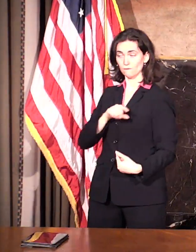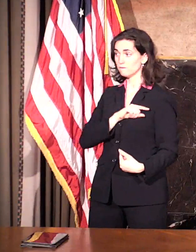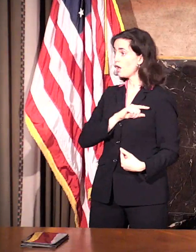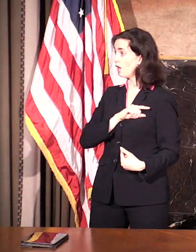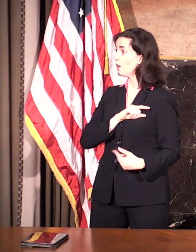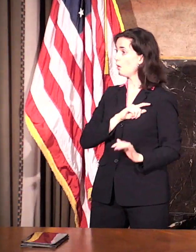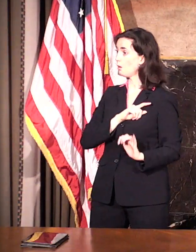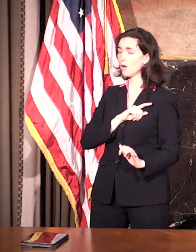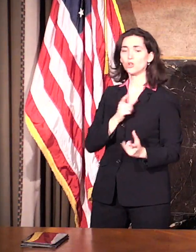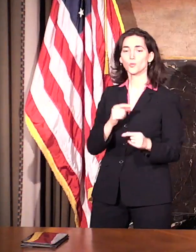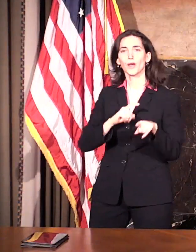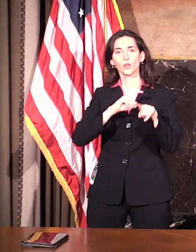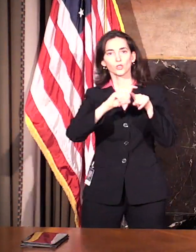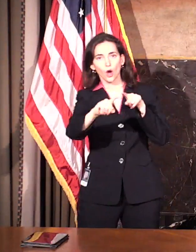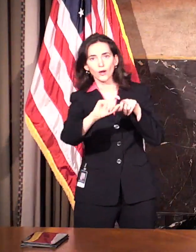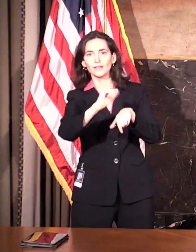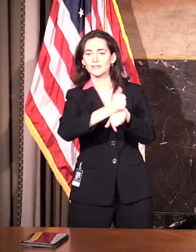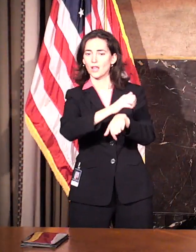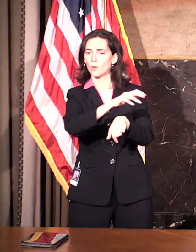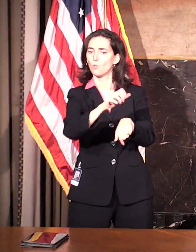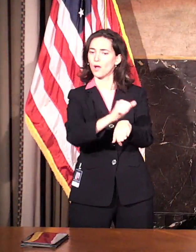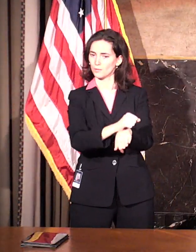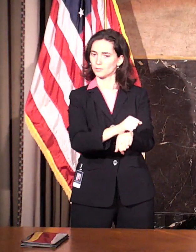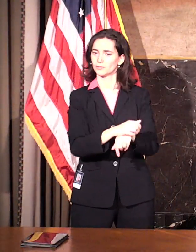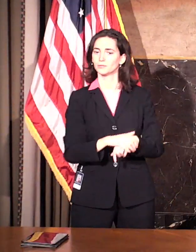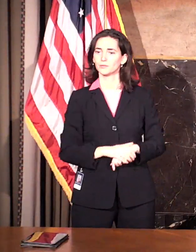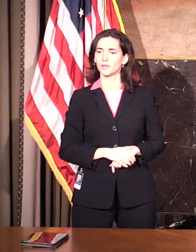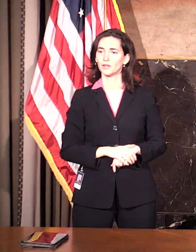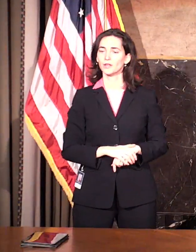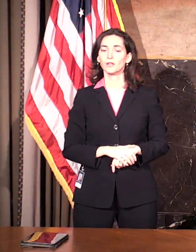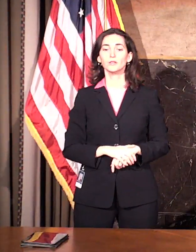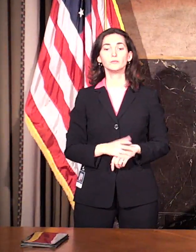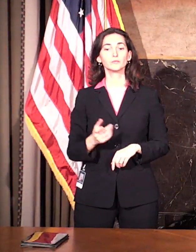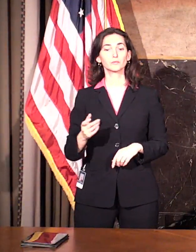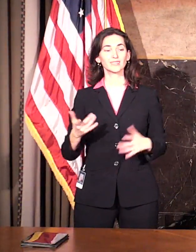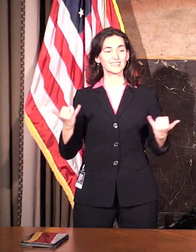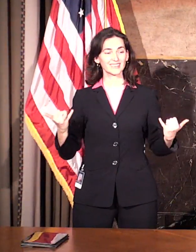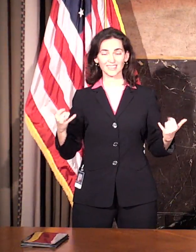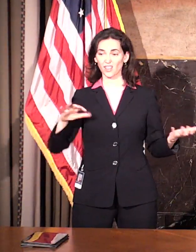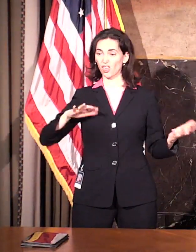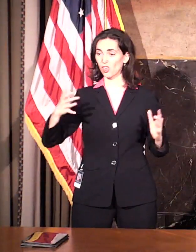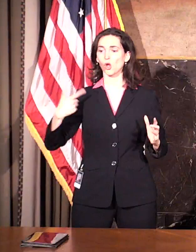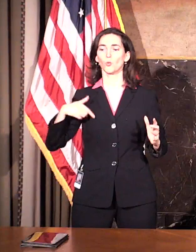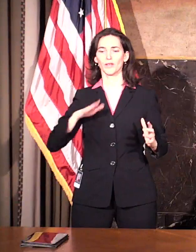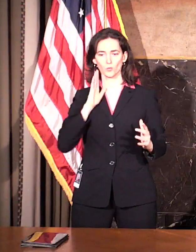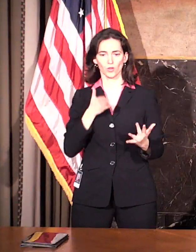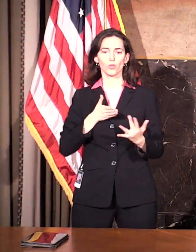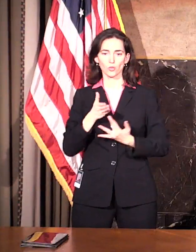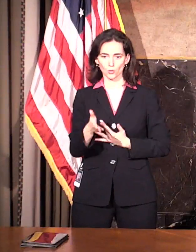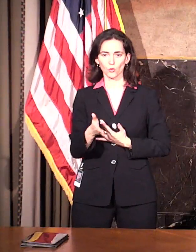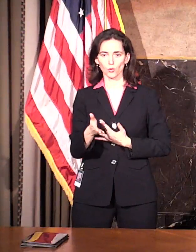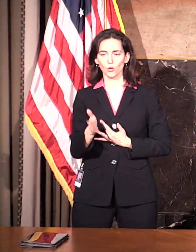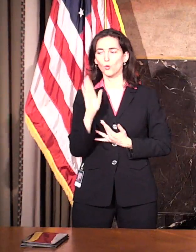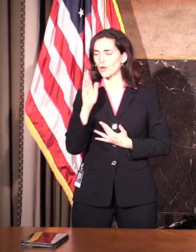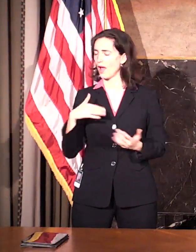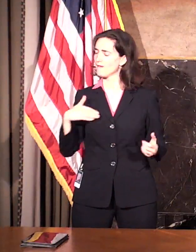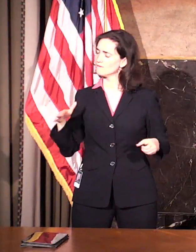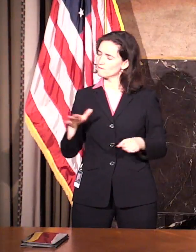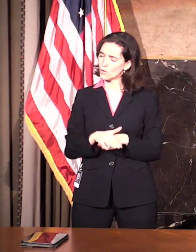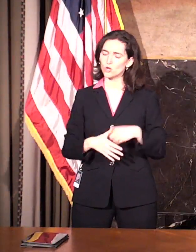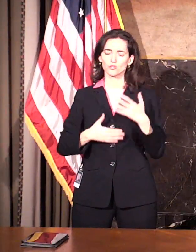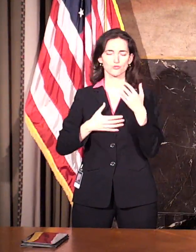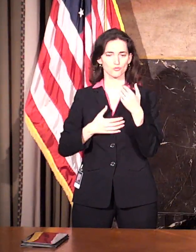please call and schedule those appointments as well. We're going to get through this. I have every confidence